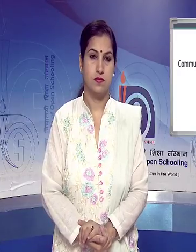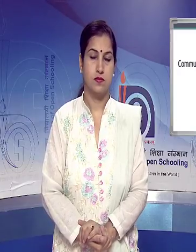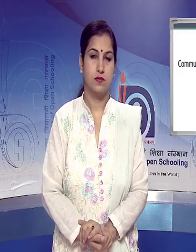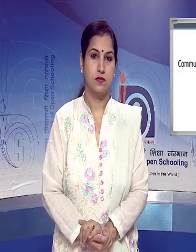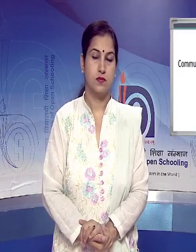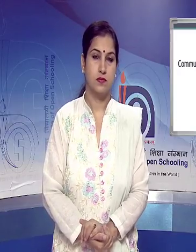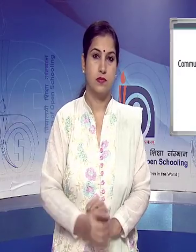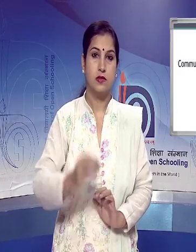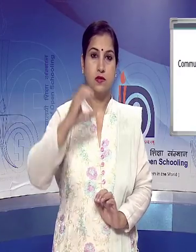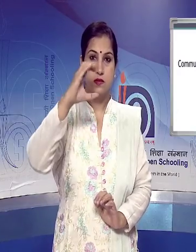communicable disease.